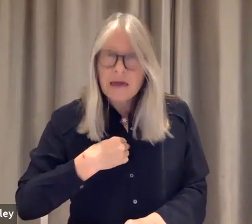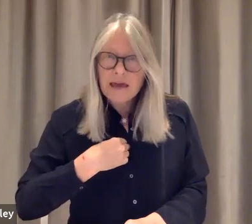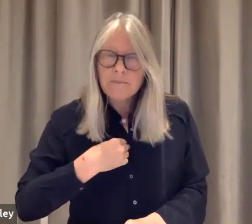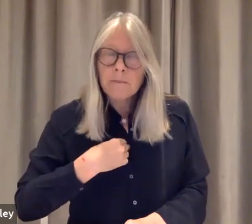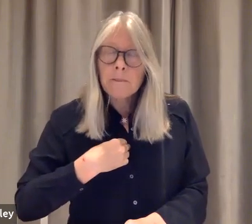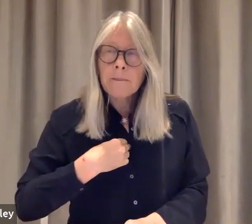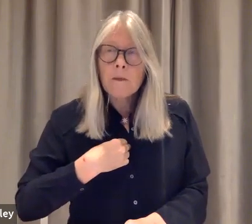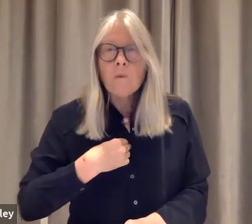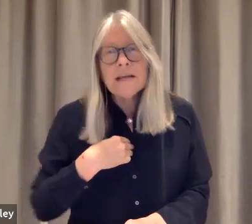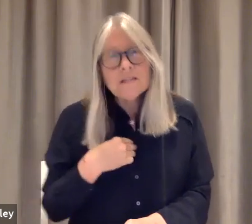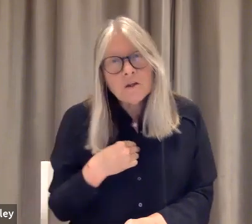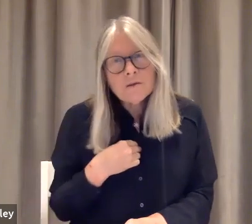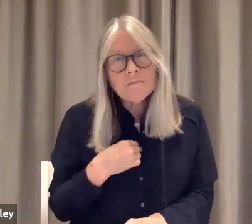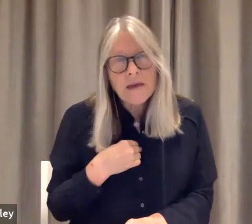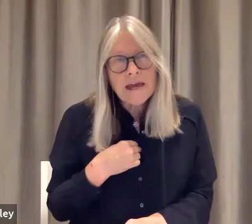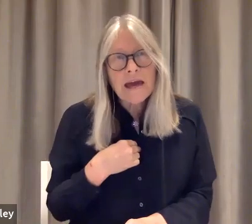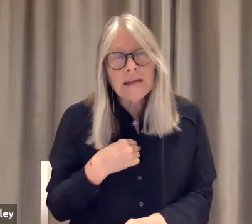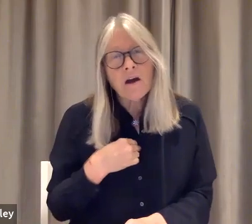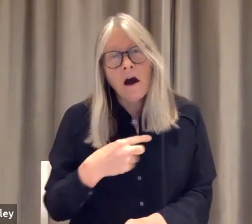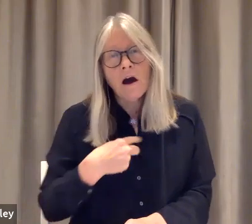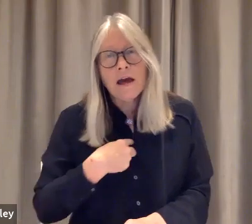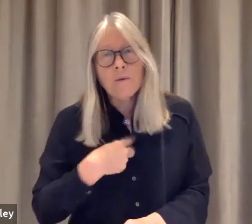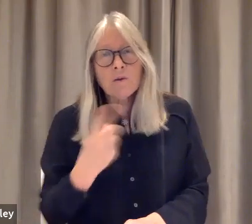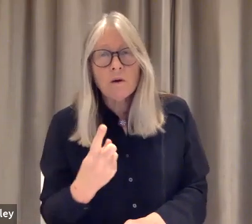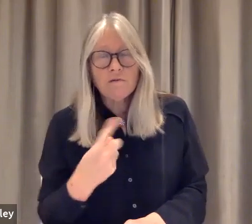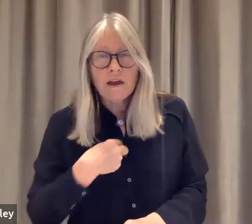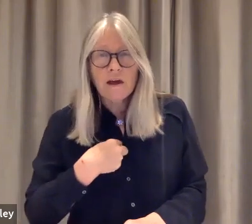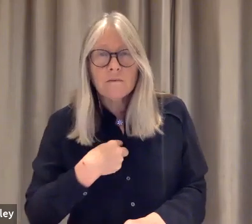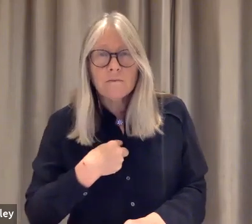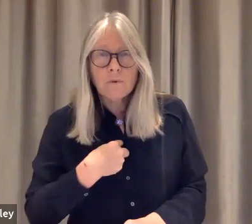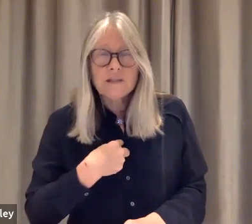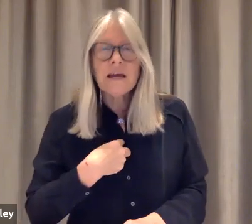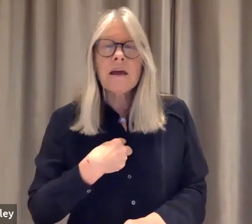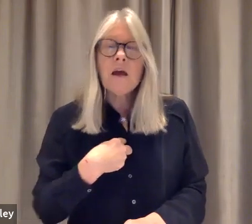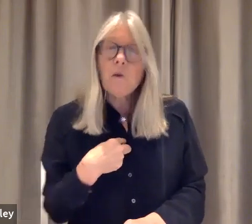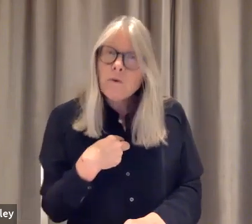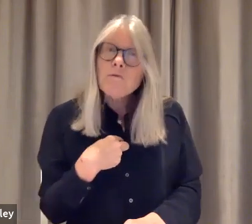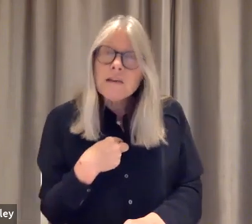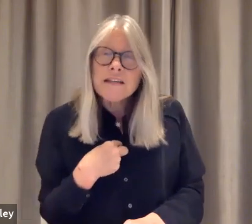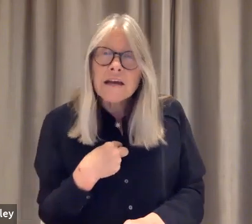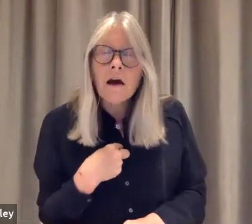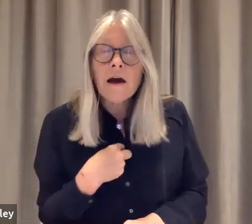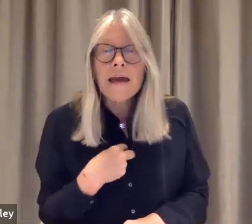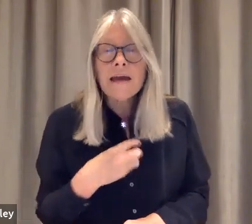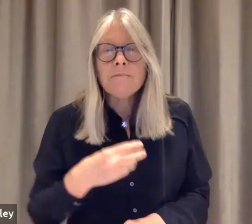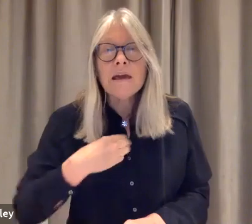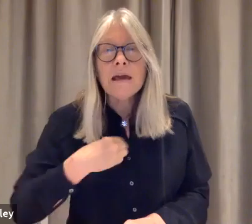me. We'll tend to use me and I with a 1 finger pointing. If we're reading, I and me are both